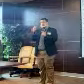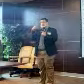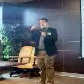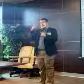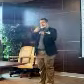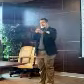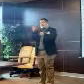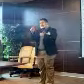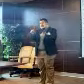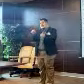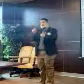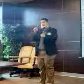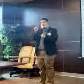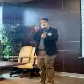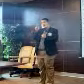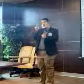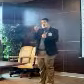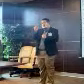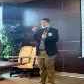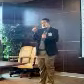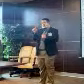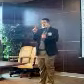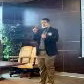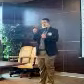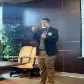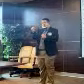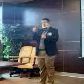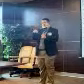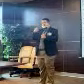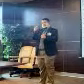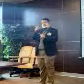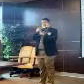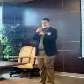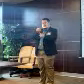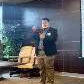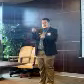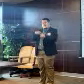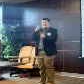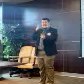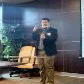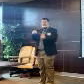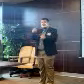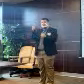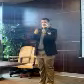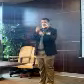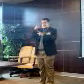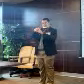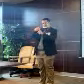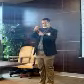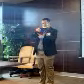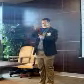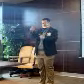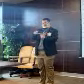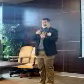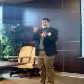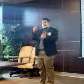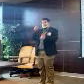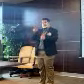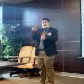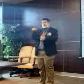County, Tennessee, and Sullivan County, Tennessee are at 20% or higher. And so that's where we're seeing our highest positivity rates. Again, we're